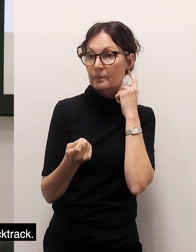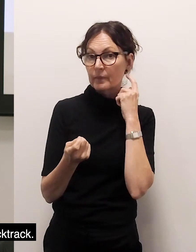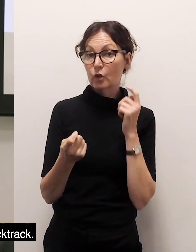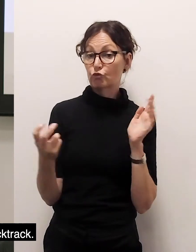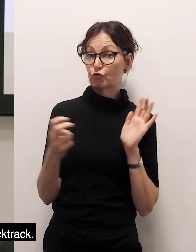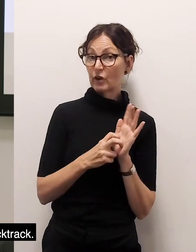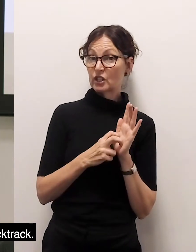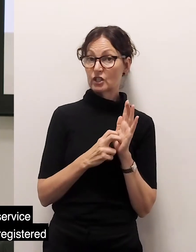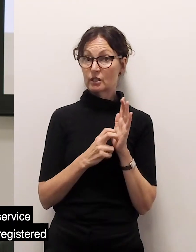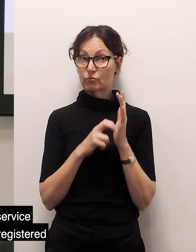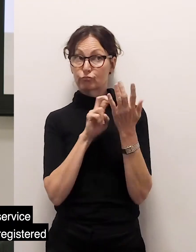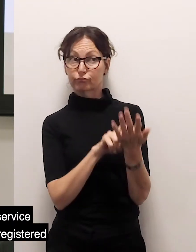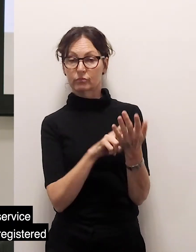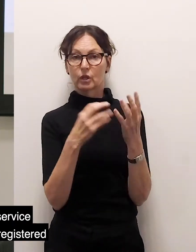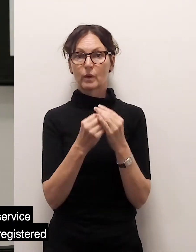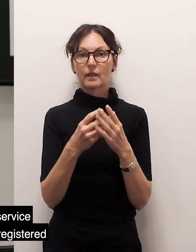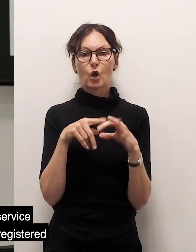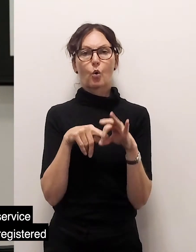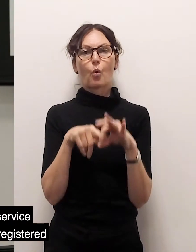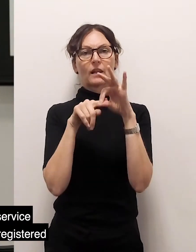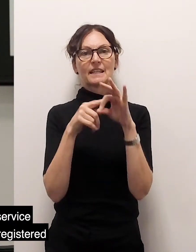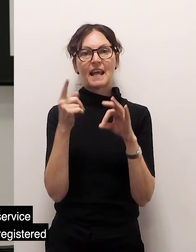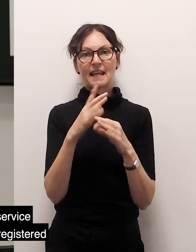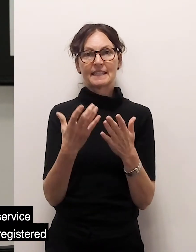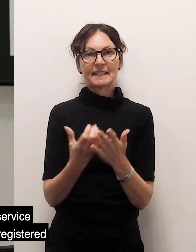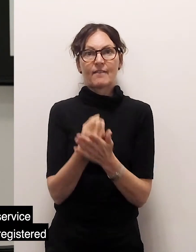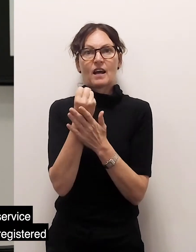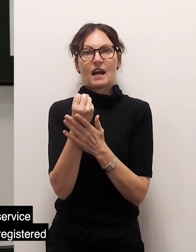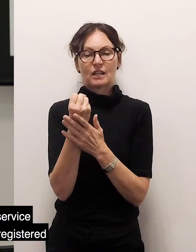So let me backtrack. If you are a service provider